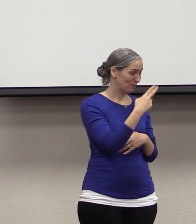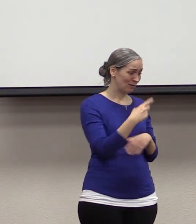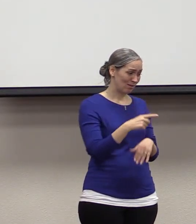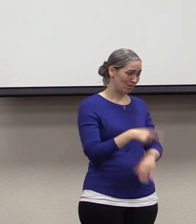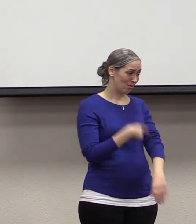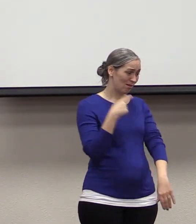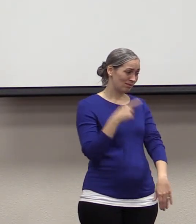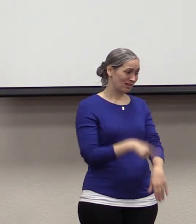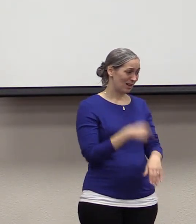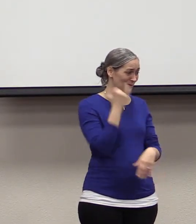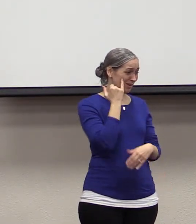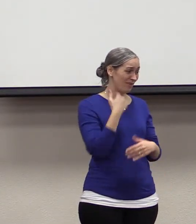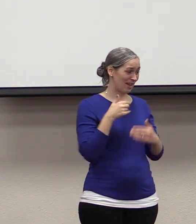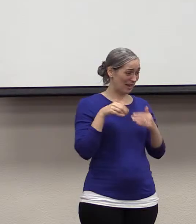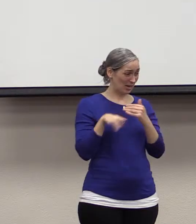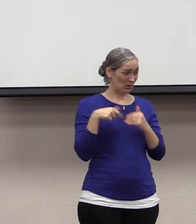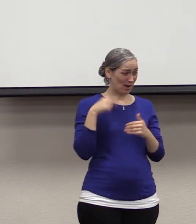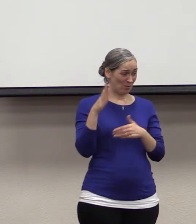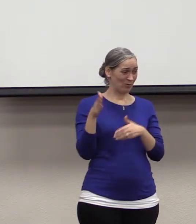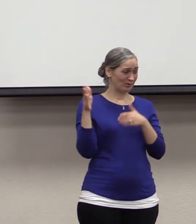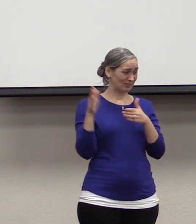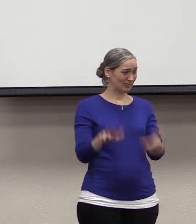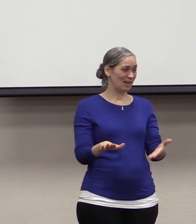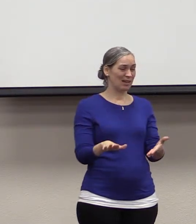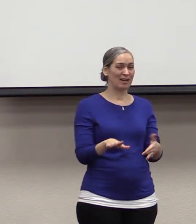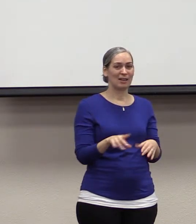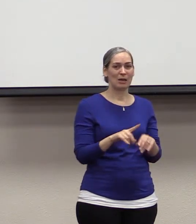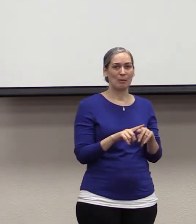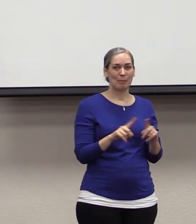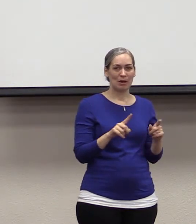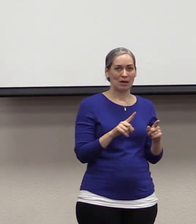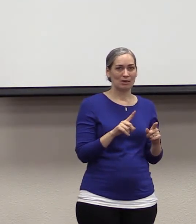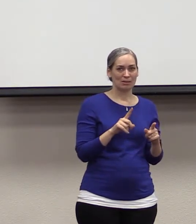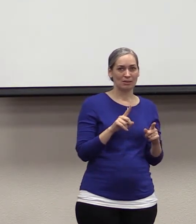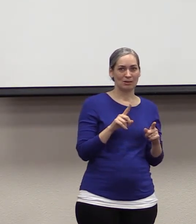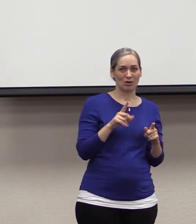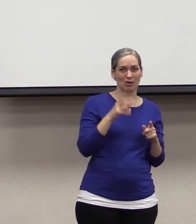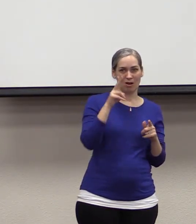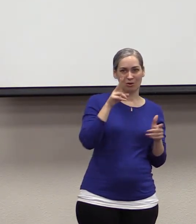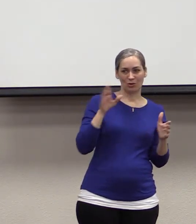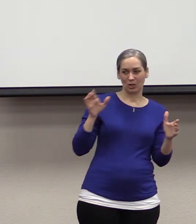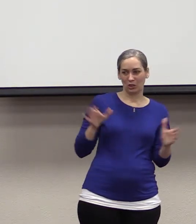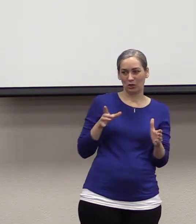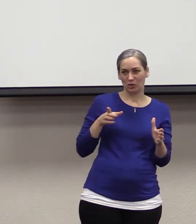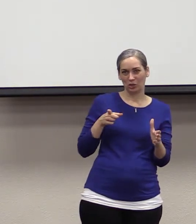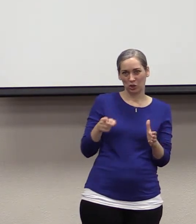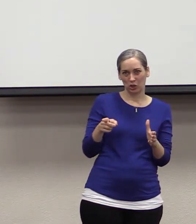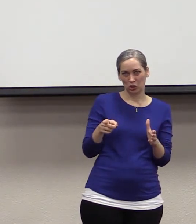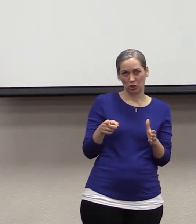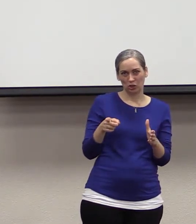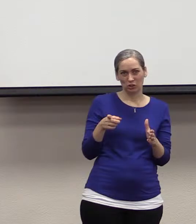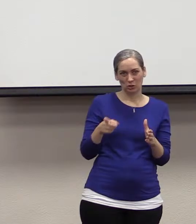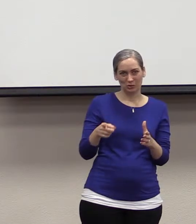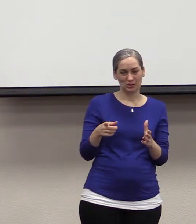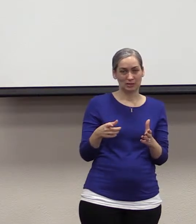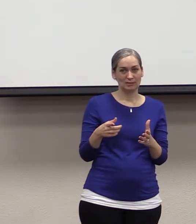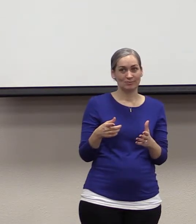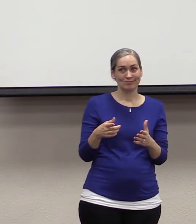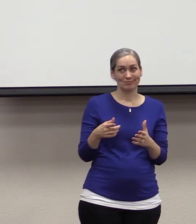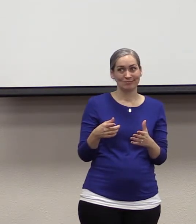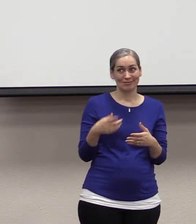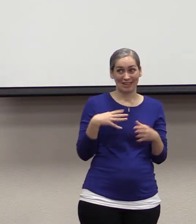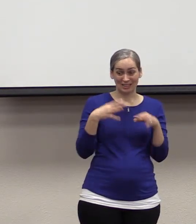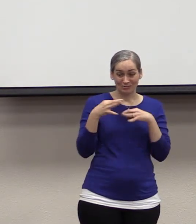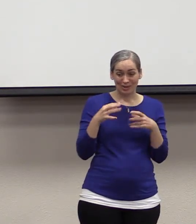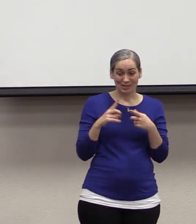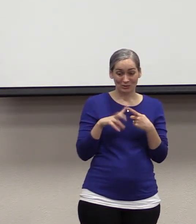and if I go in, I die. But because of his encouragement, she goes from that to revealing herself to be a